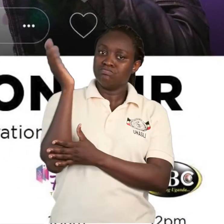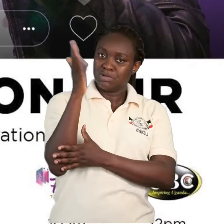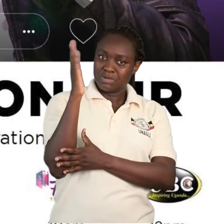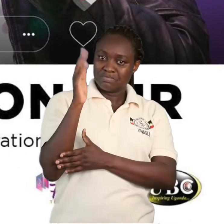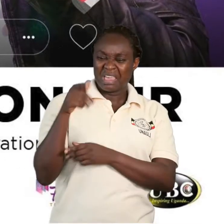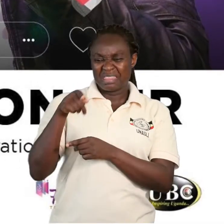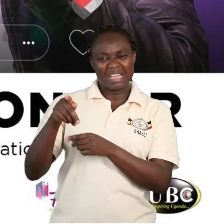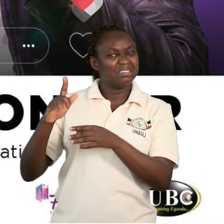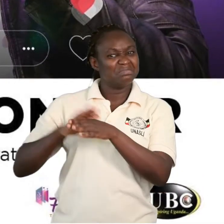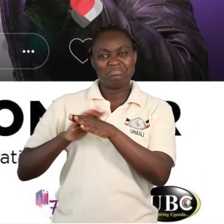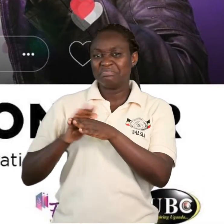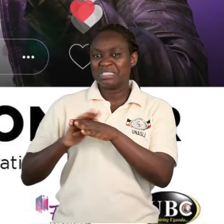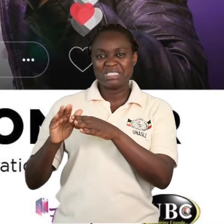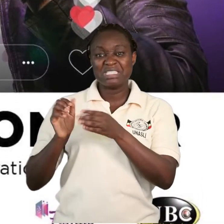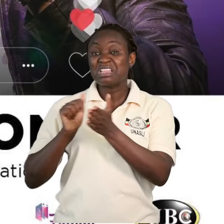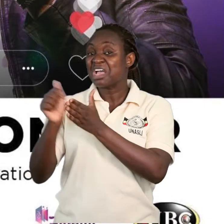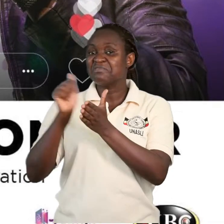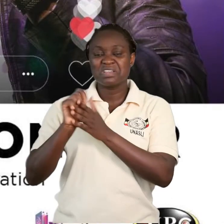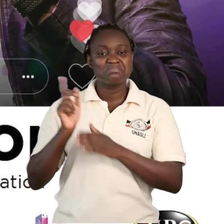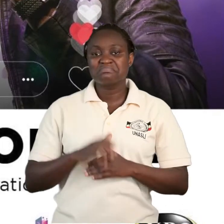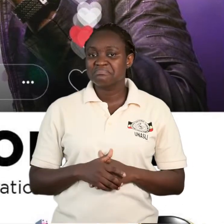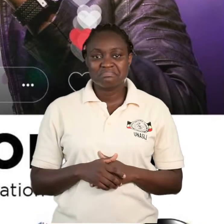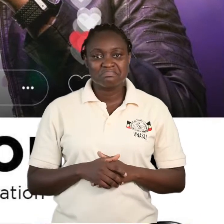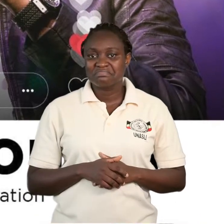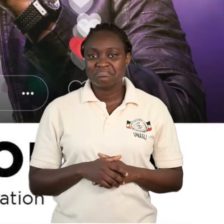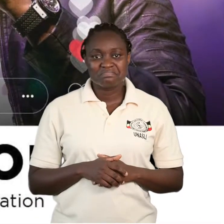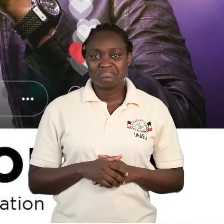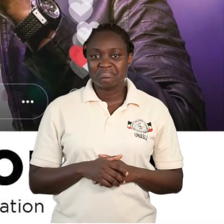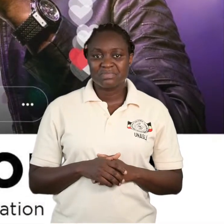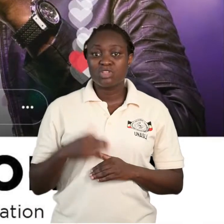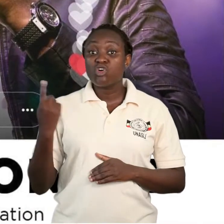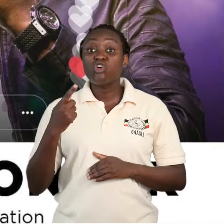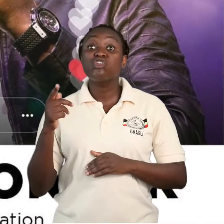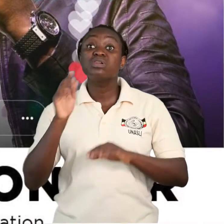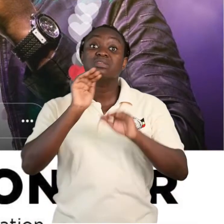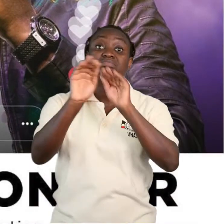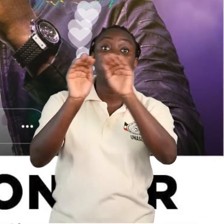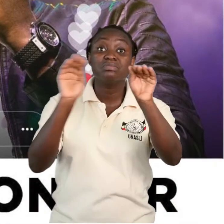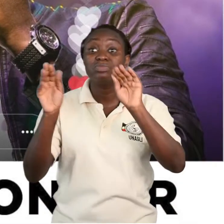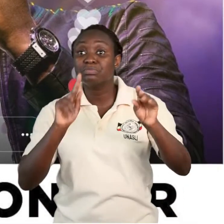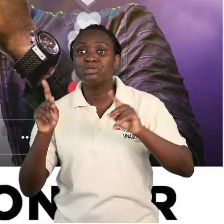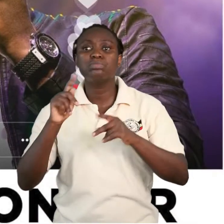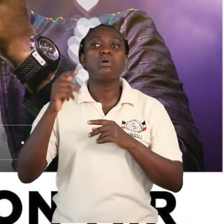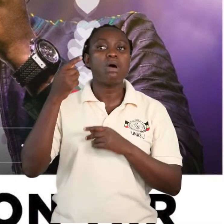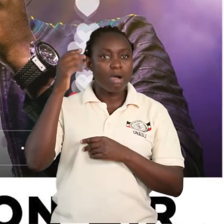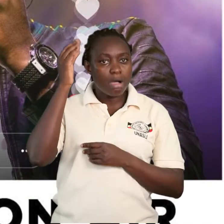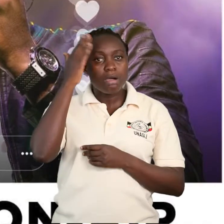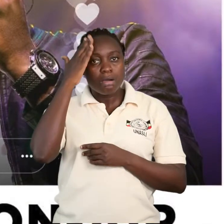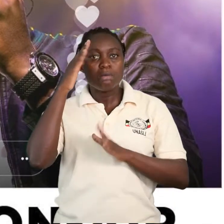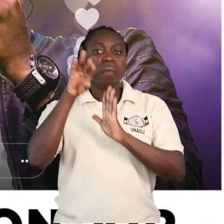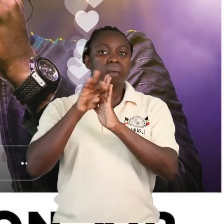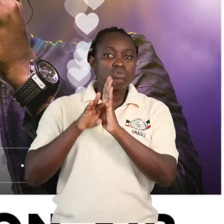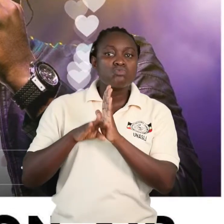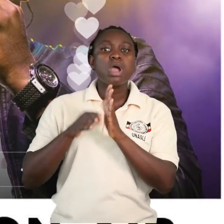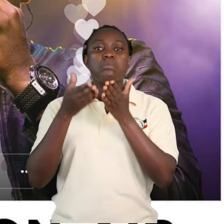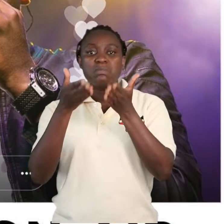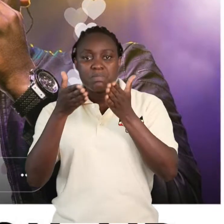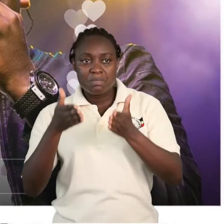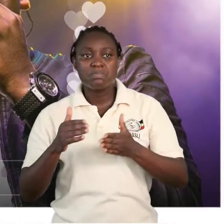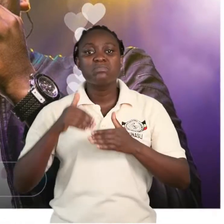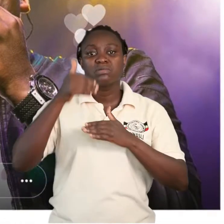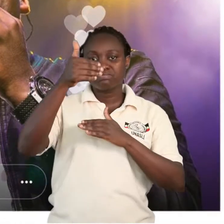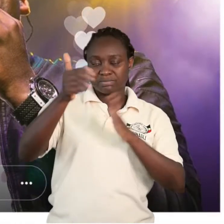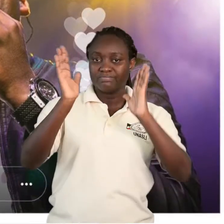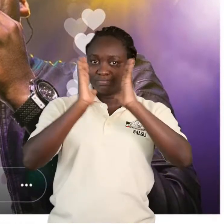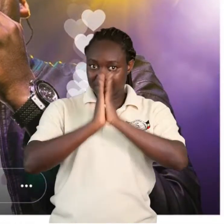is non-commercial. It is just reminding the followers that there will be